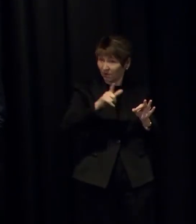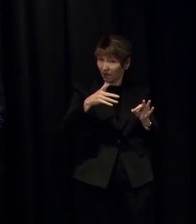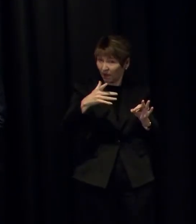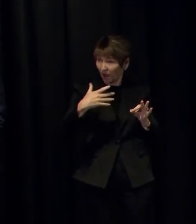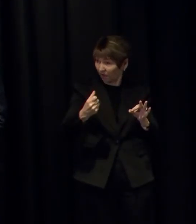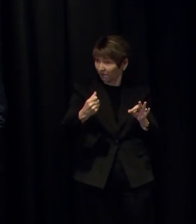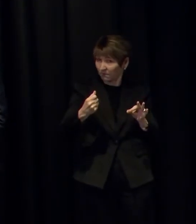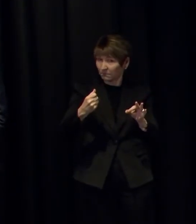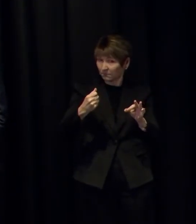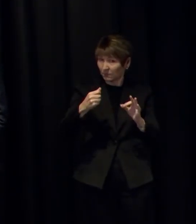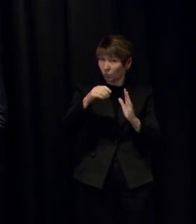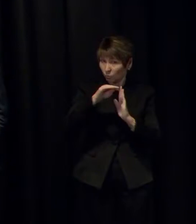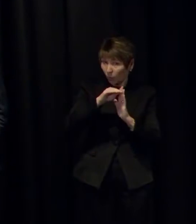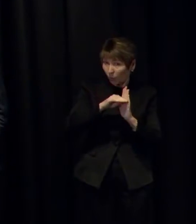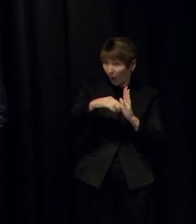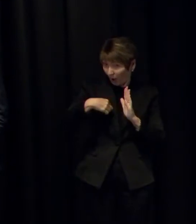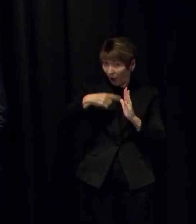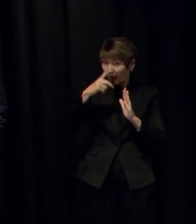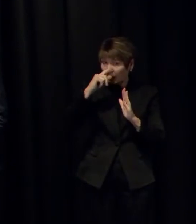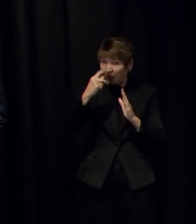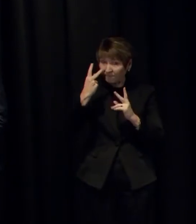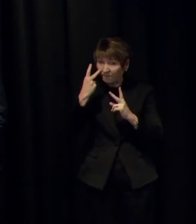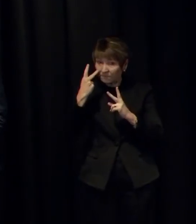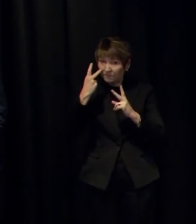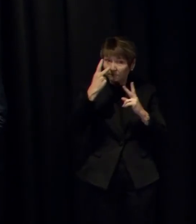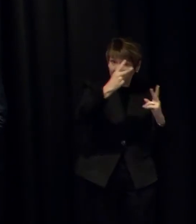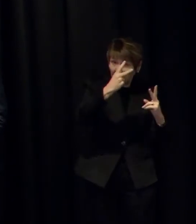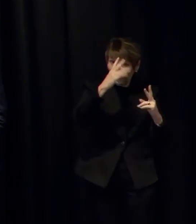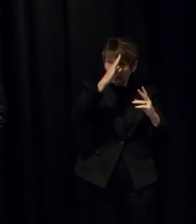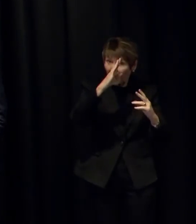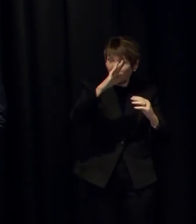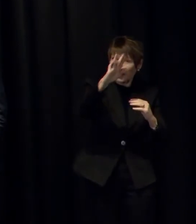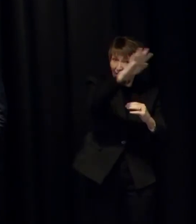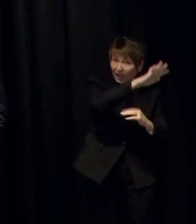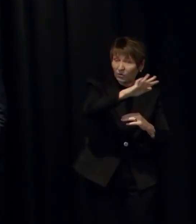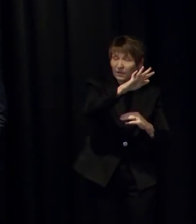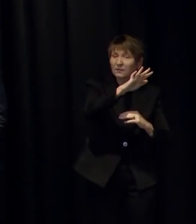to be moving, you can still. That hasn't changed, but we just don't think that